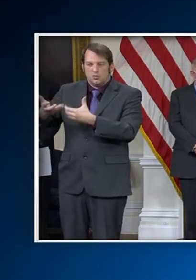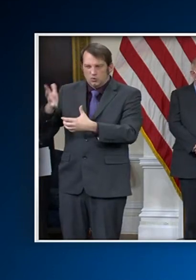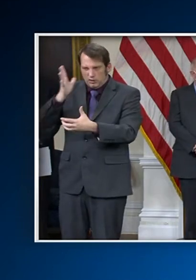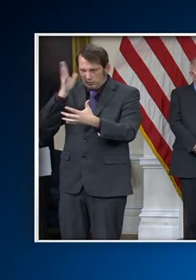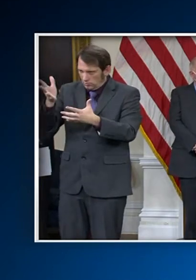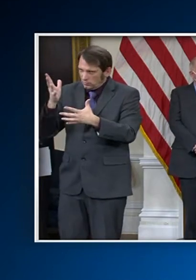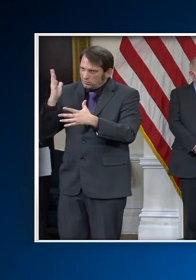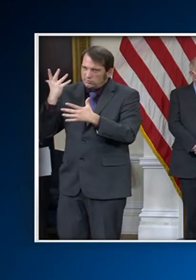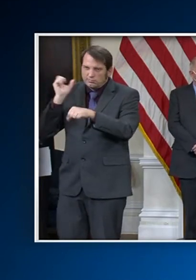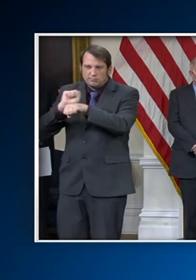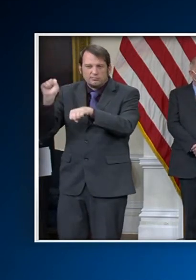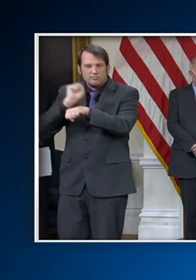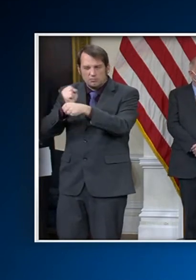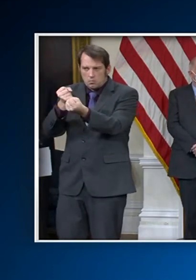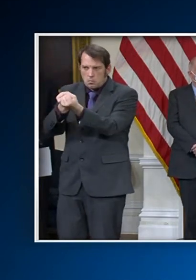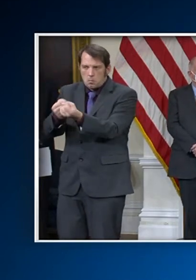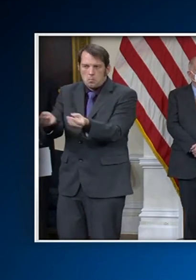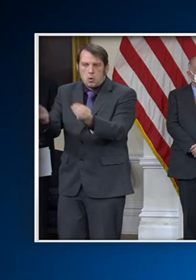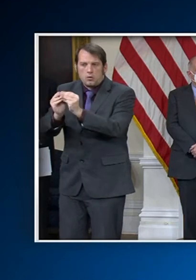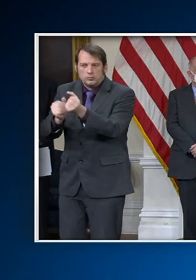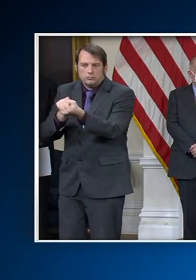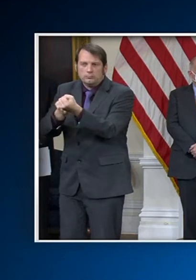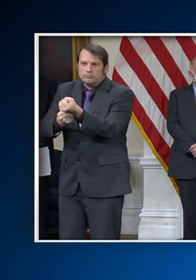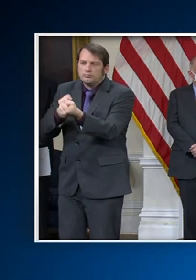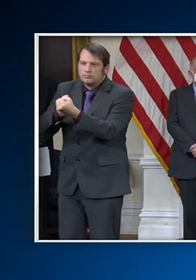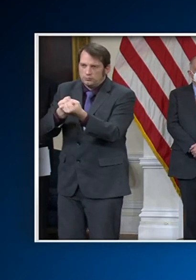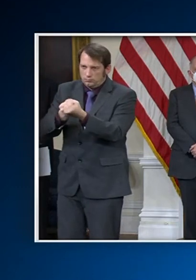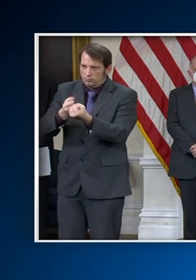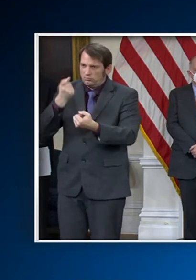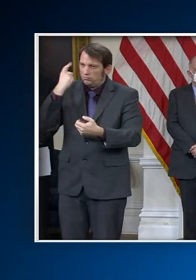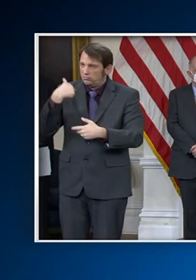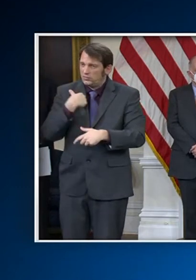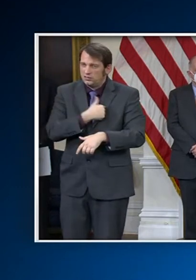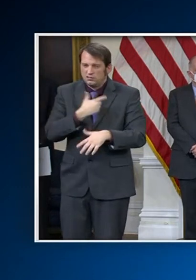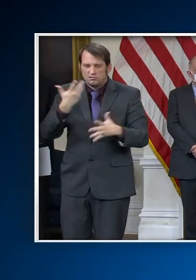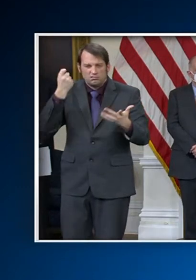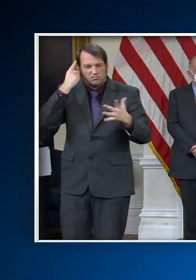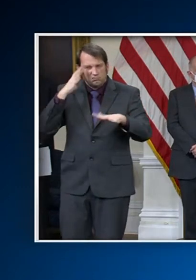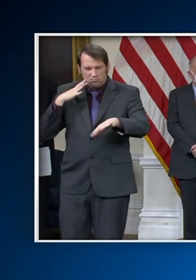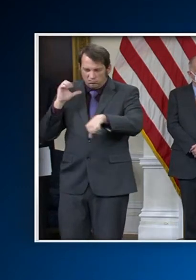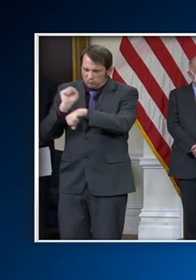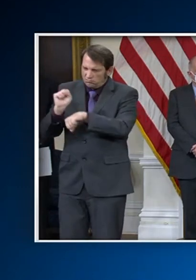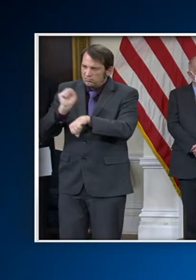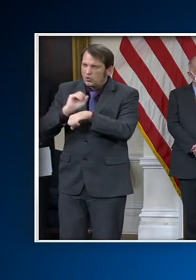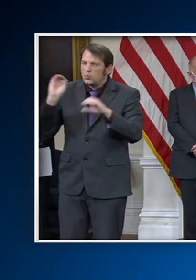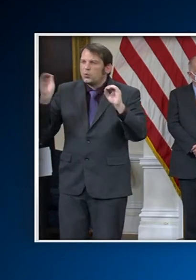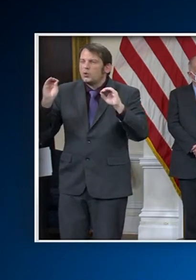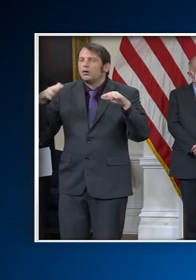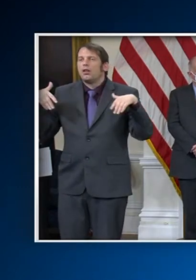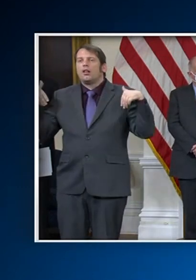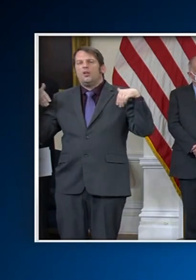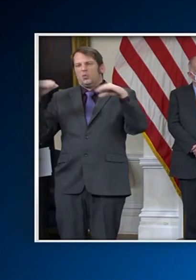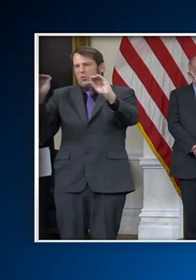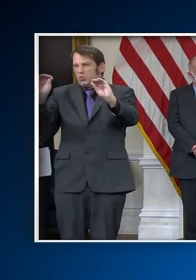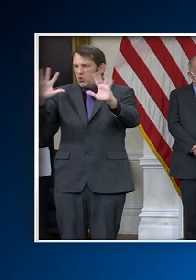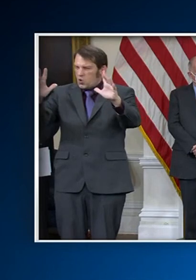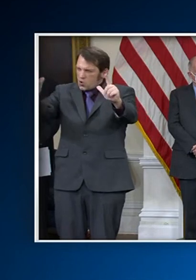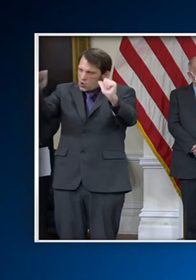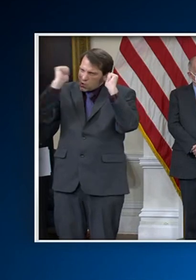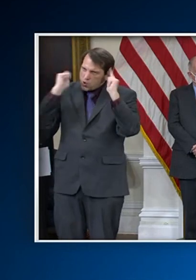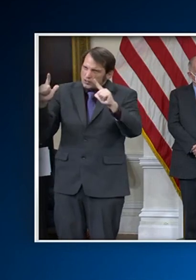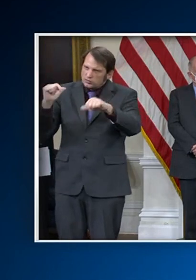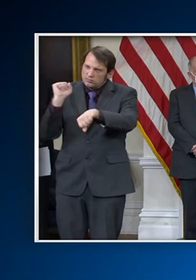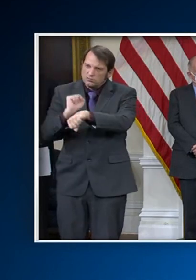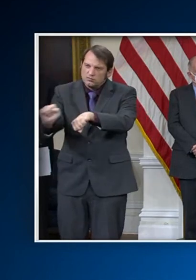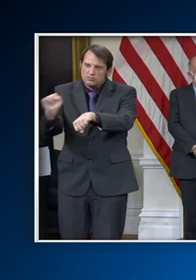efforts. This is an all-hands-on-deck response, and we are actively engaged. The Vaccine Equity Task